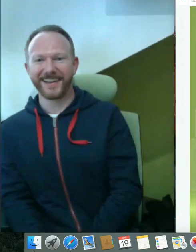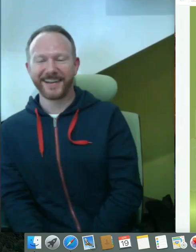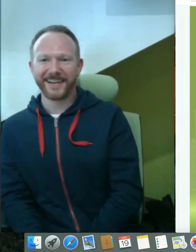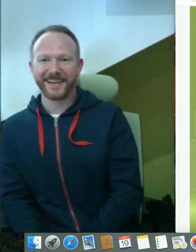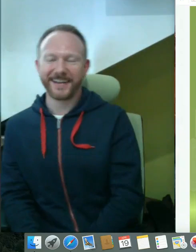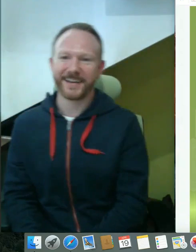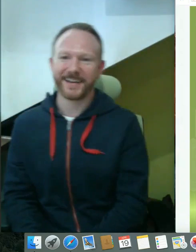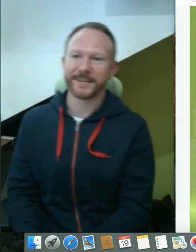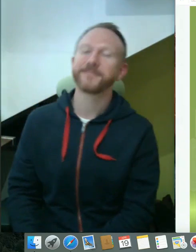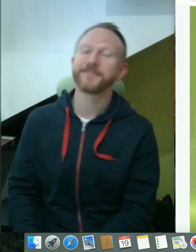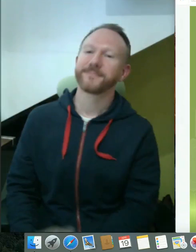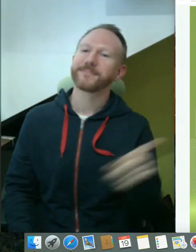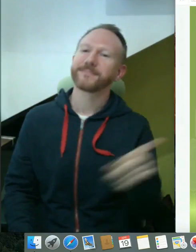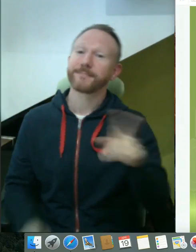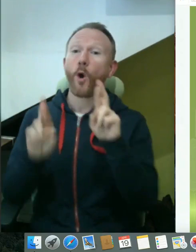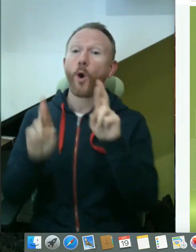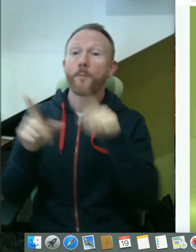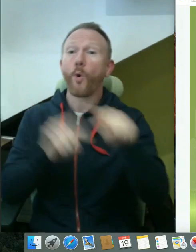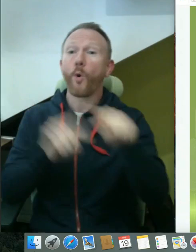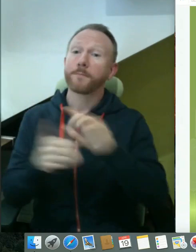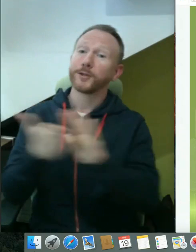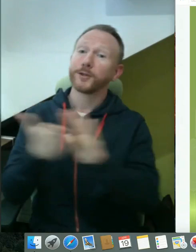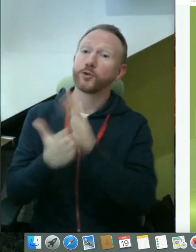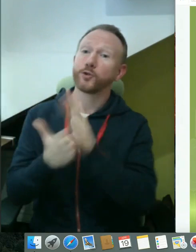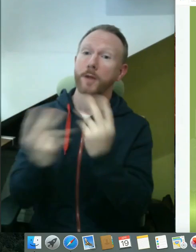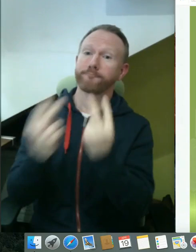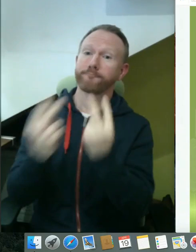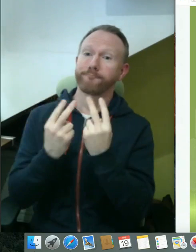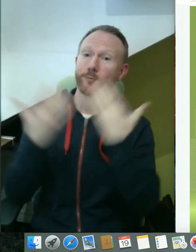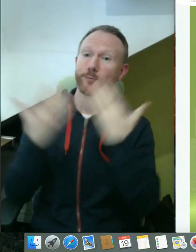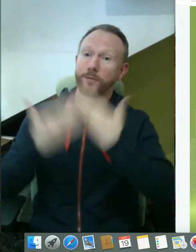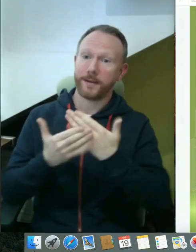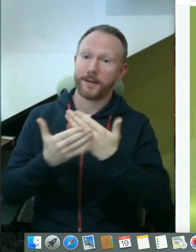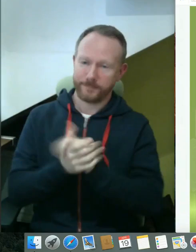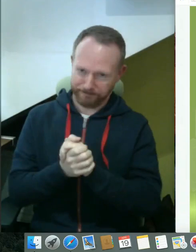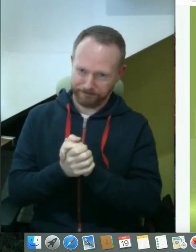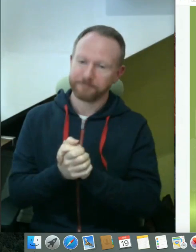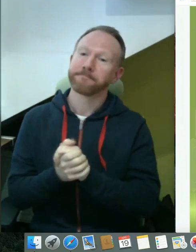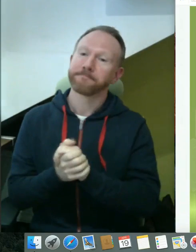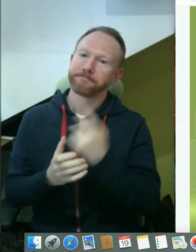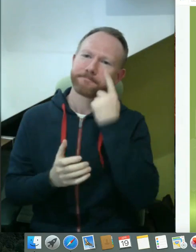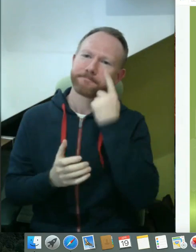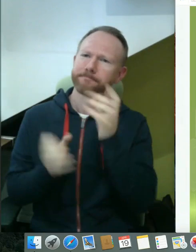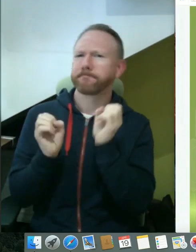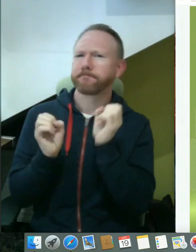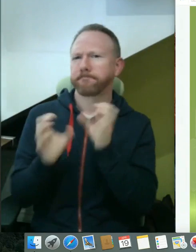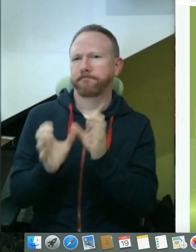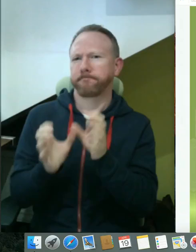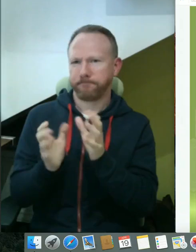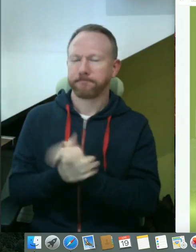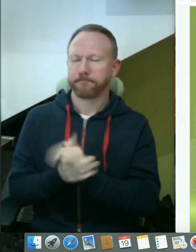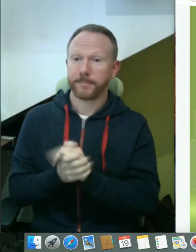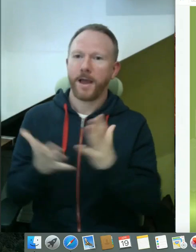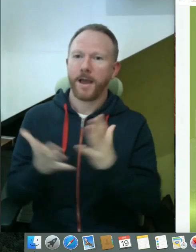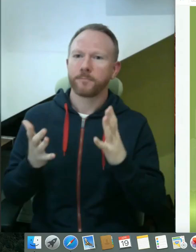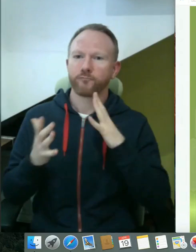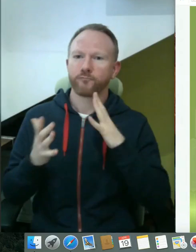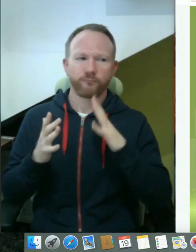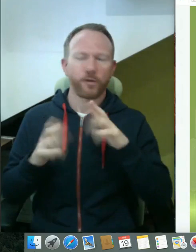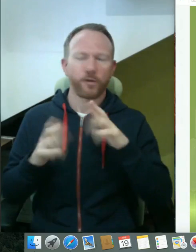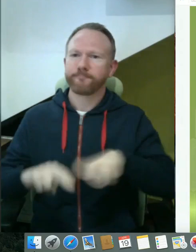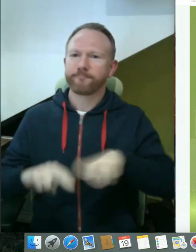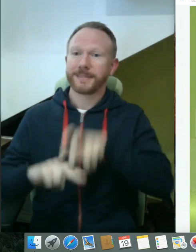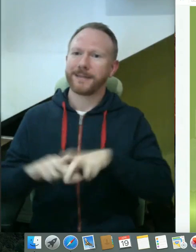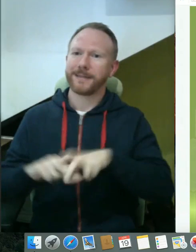Hope everyone's enjoying this evening and will enjoy this presentation. I'm just going to get myself comfortable with all